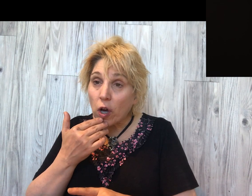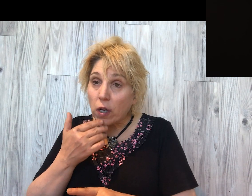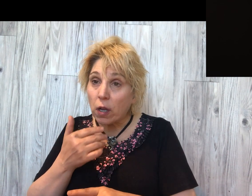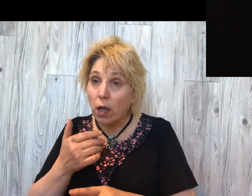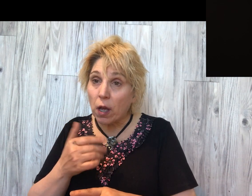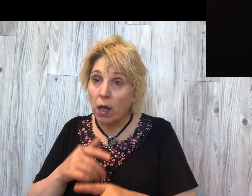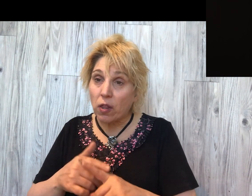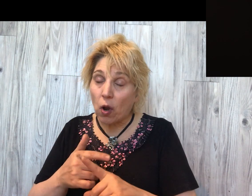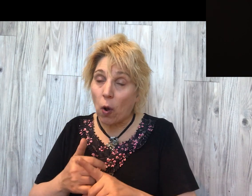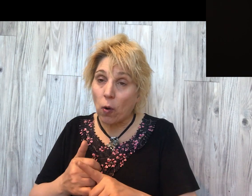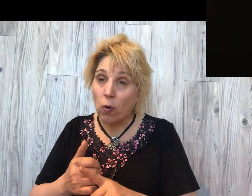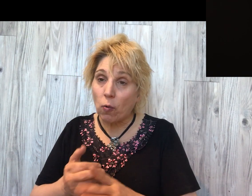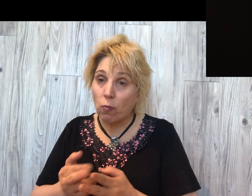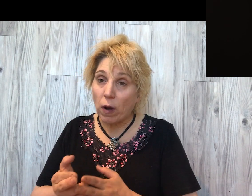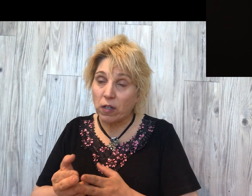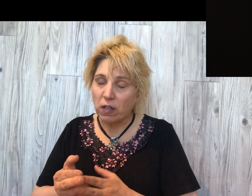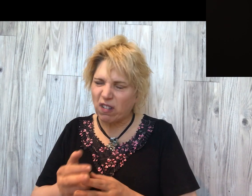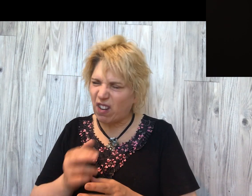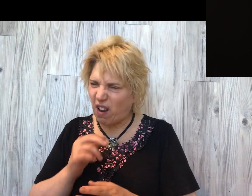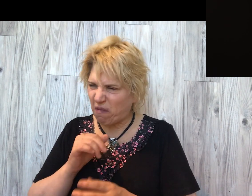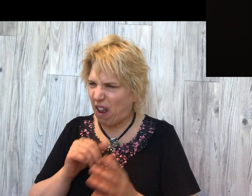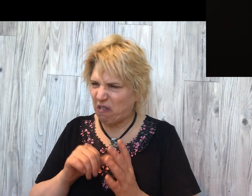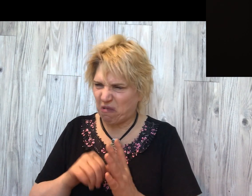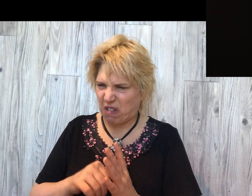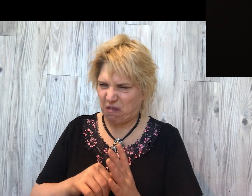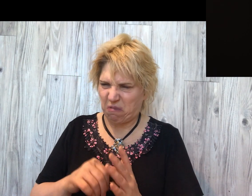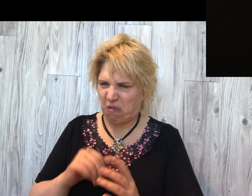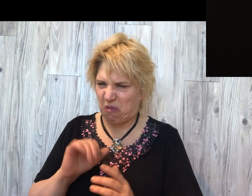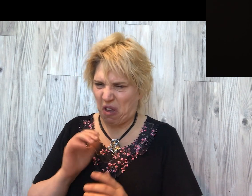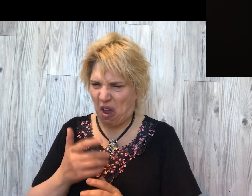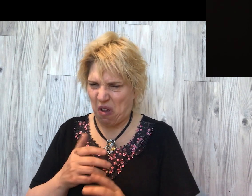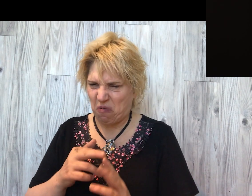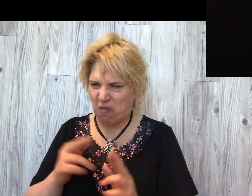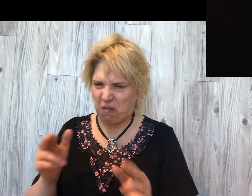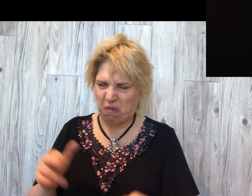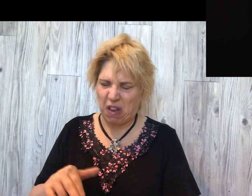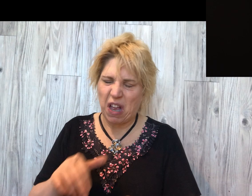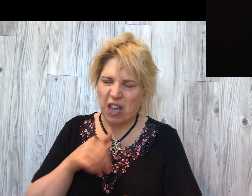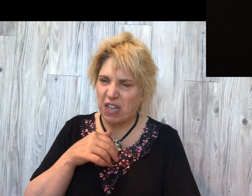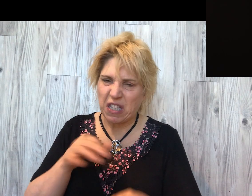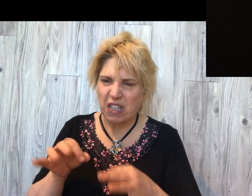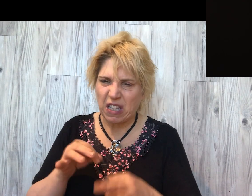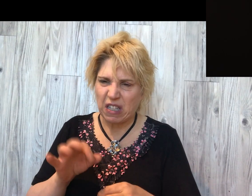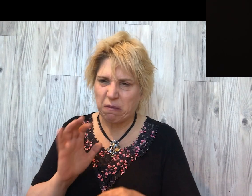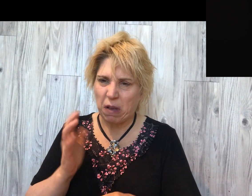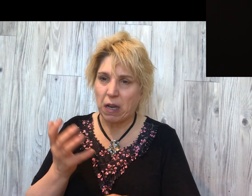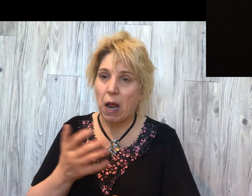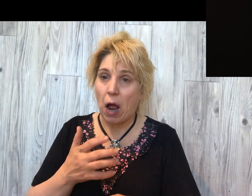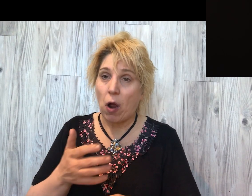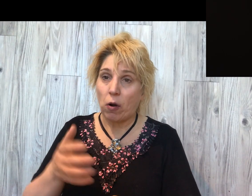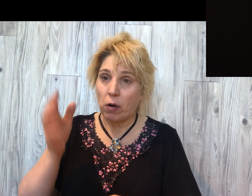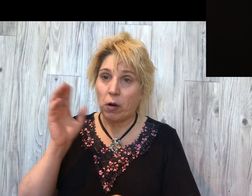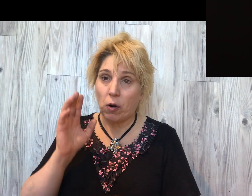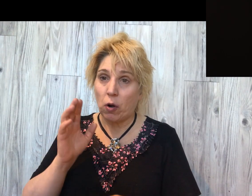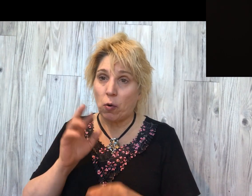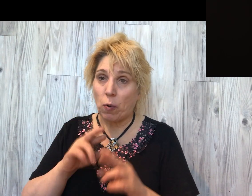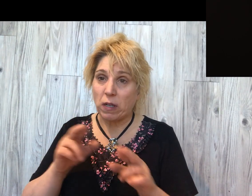self-righteousness. God's not very impressed with our resume, and it doesn't justify us with a righteous